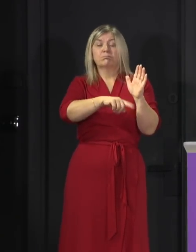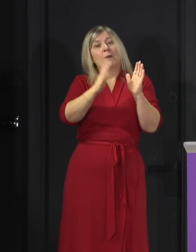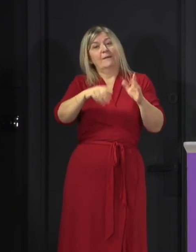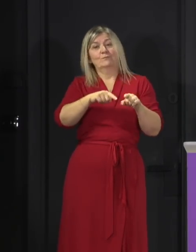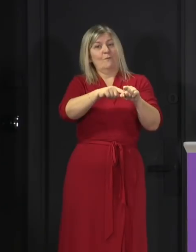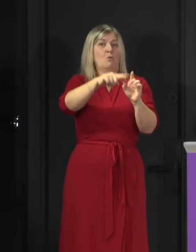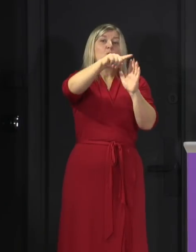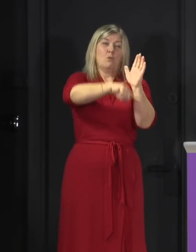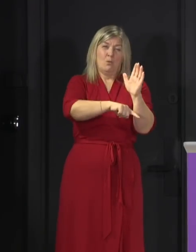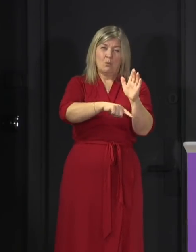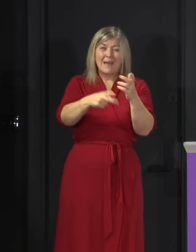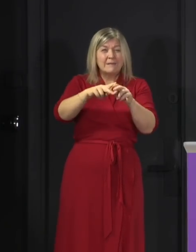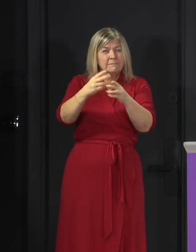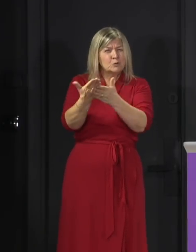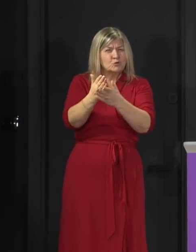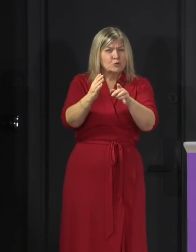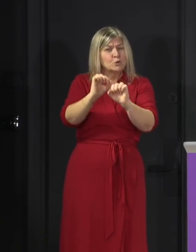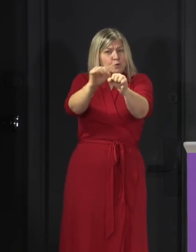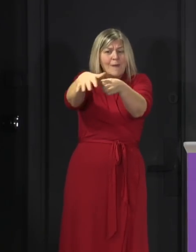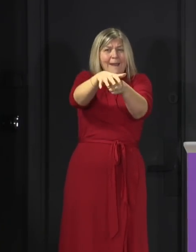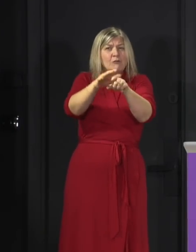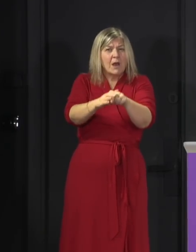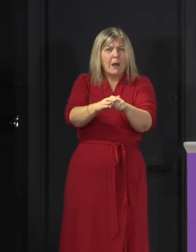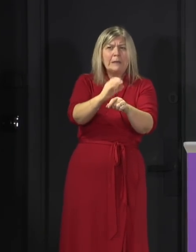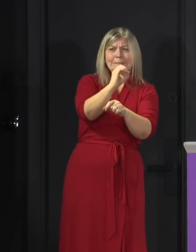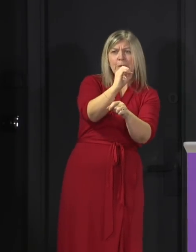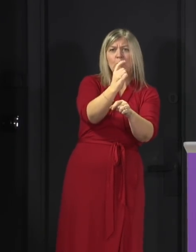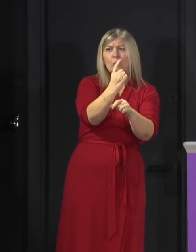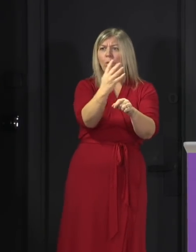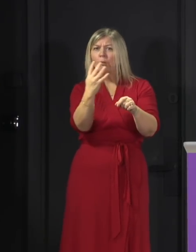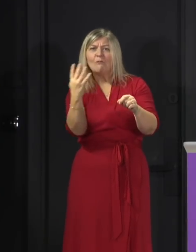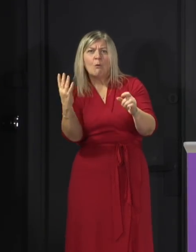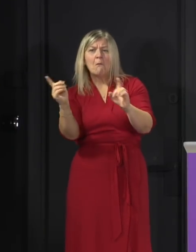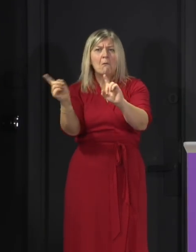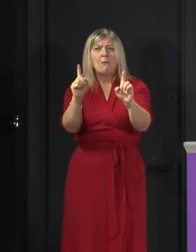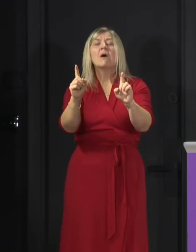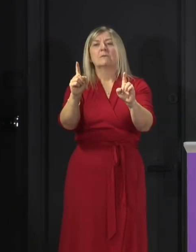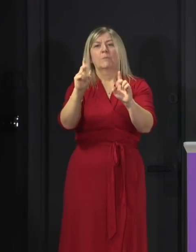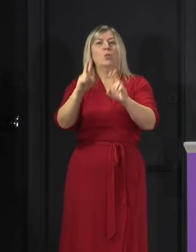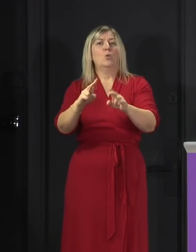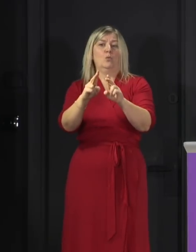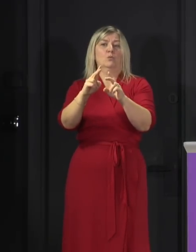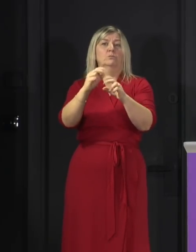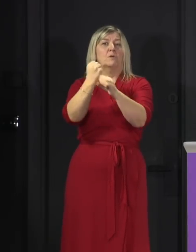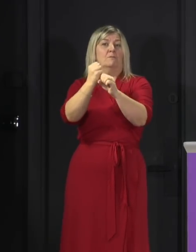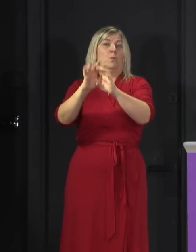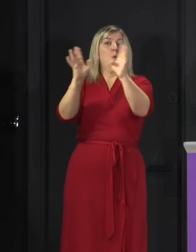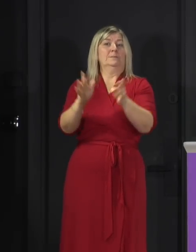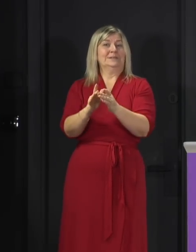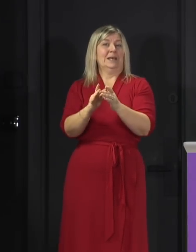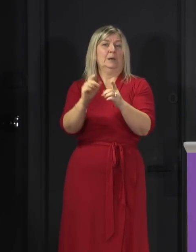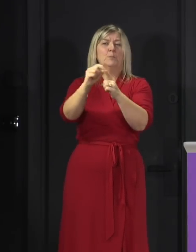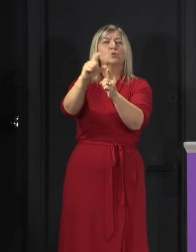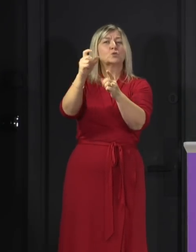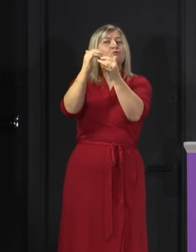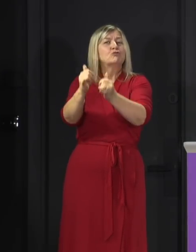about what they are in your local area, you can use the postcode checker on the Scottish Government website. But in summary, nobody outside